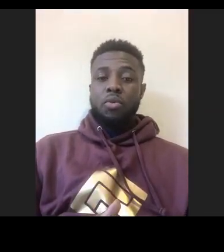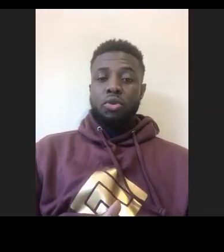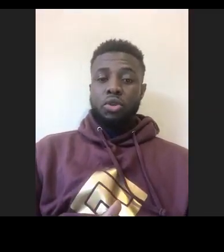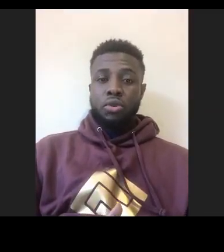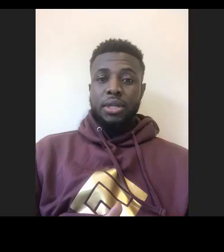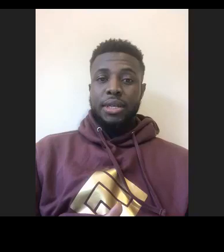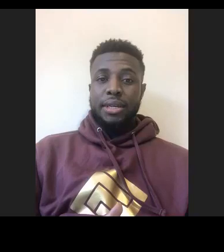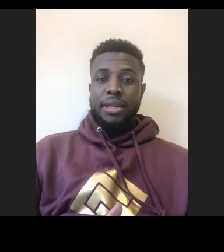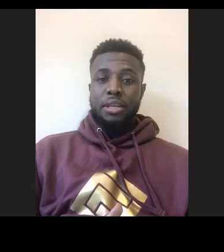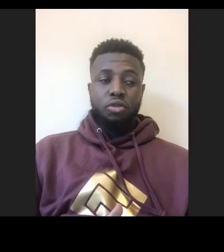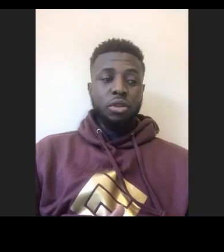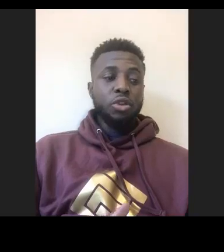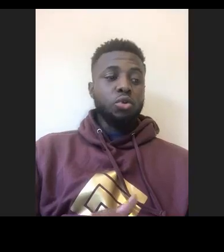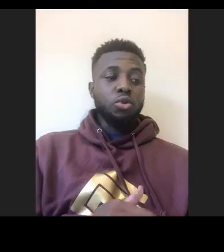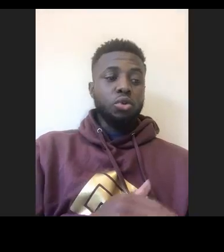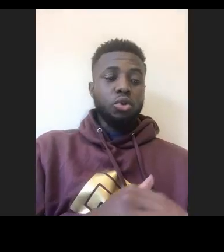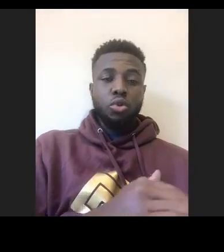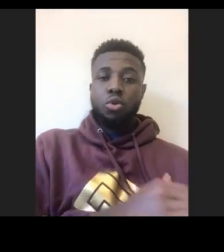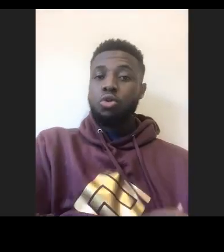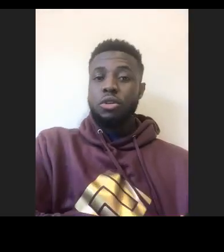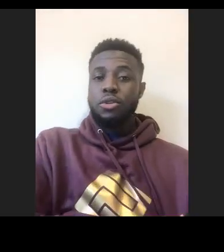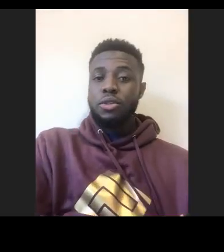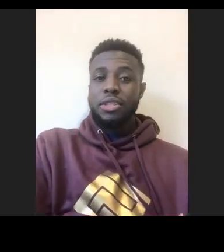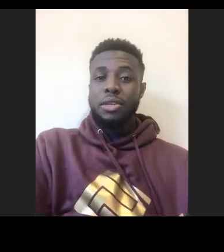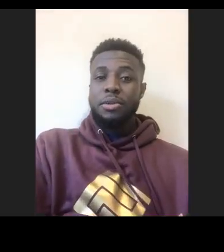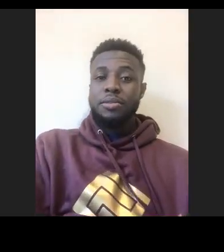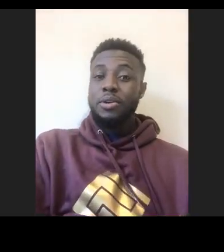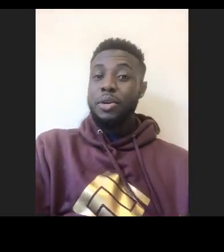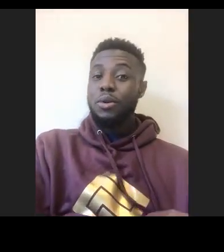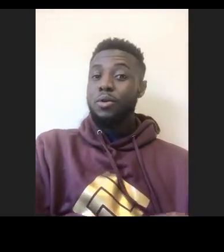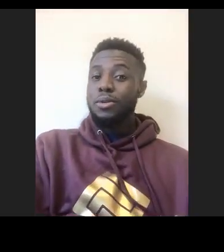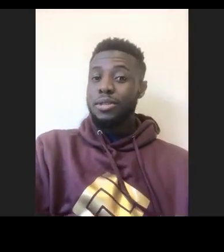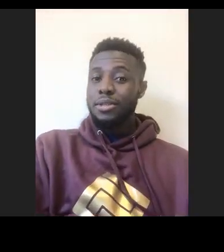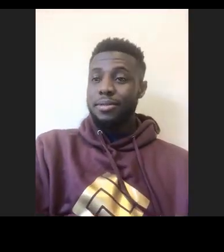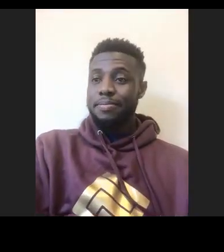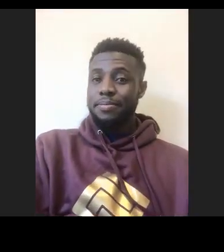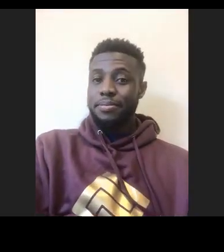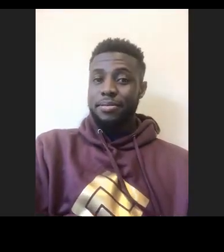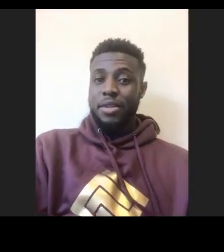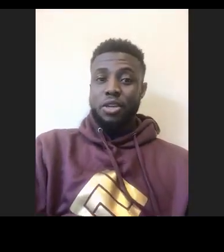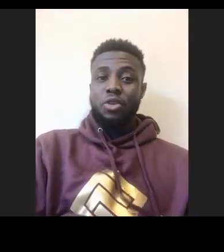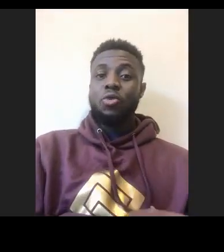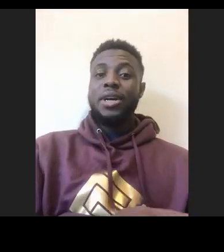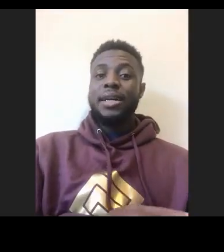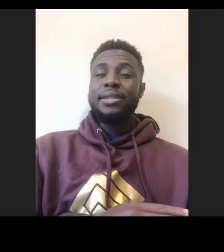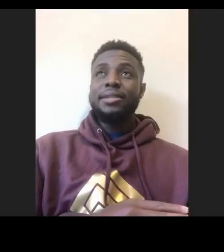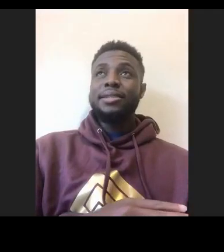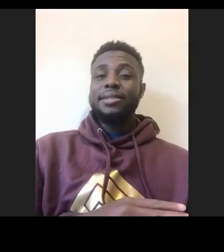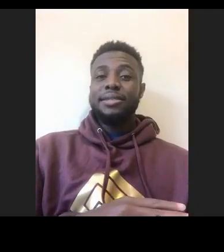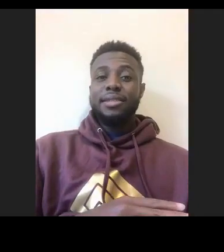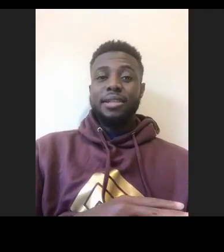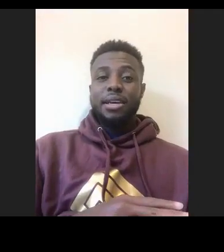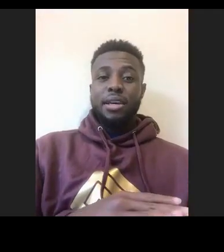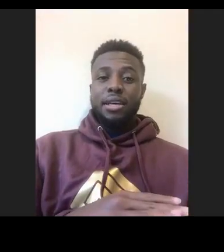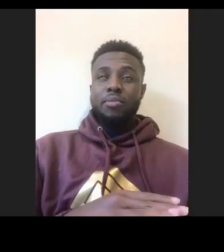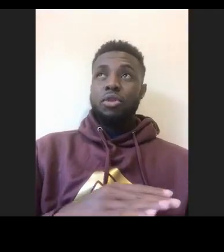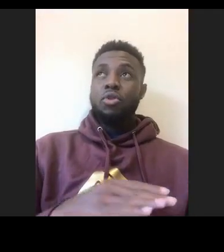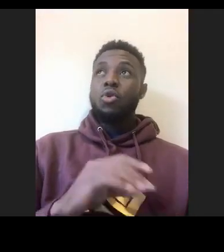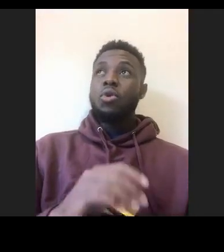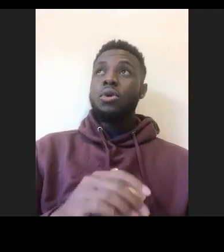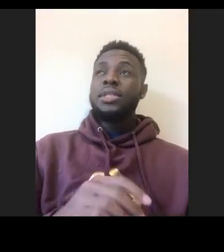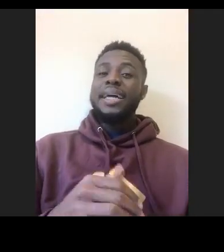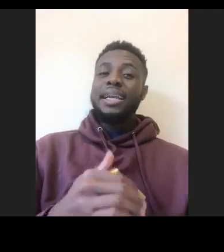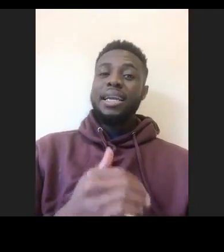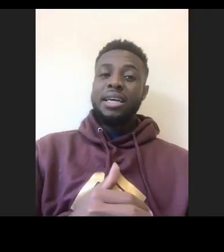program that you want to study, you need to go to the sustainable development goals. You look at